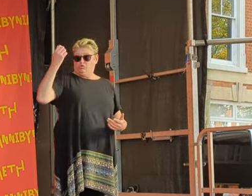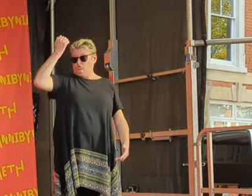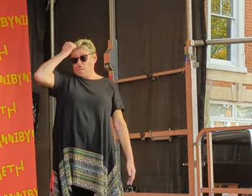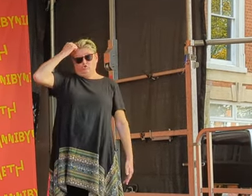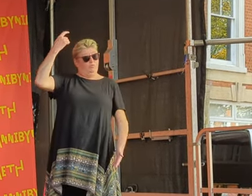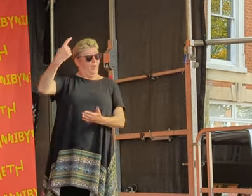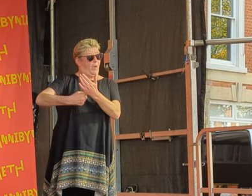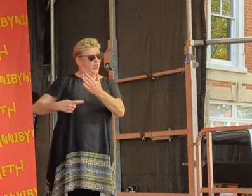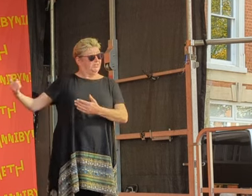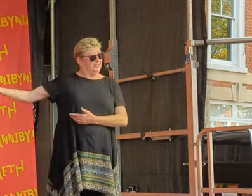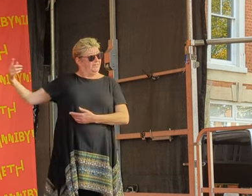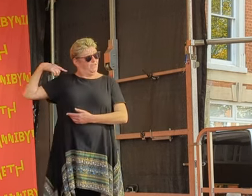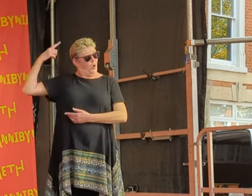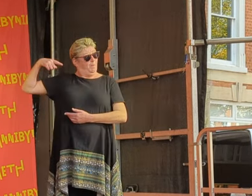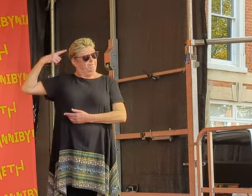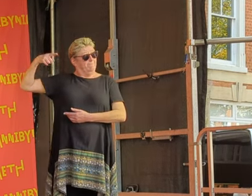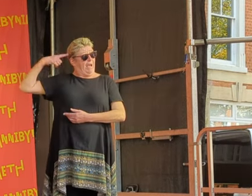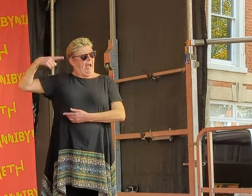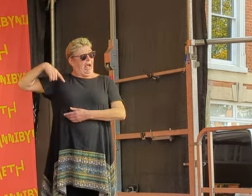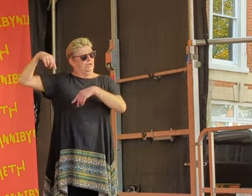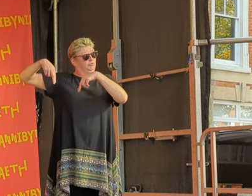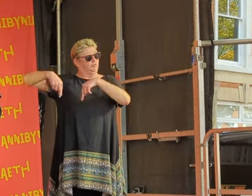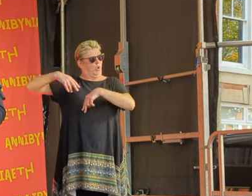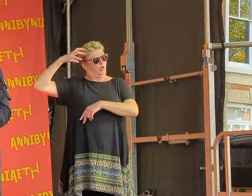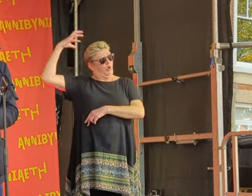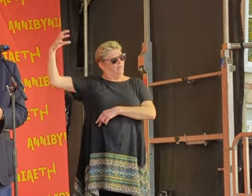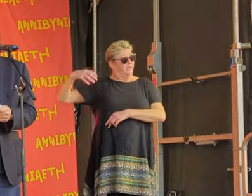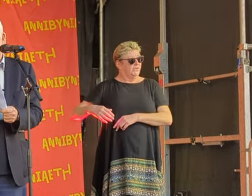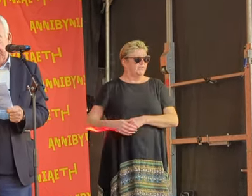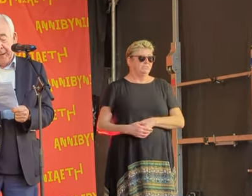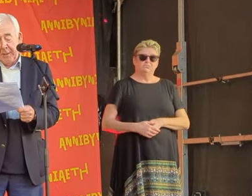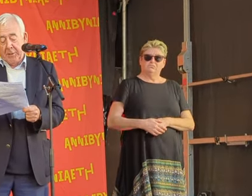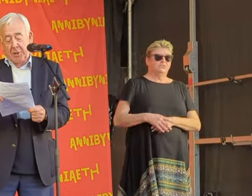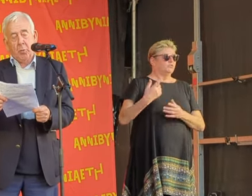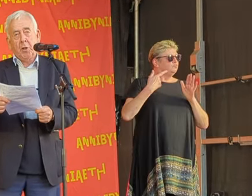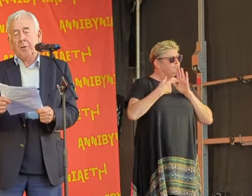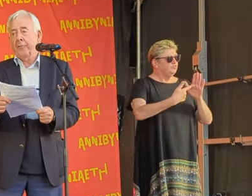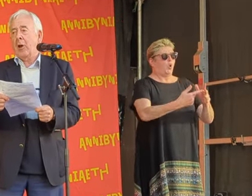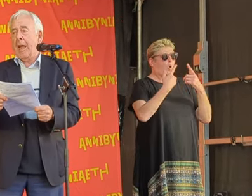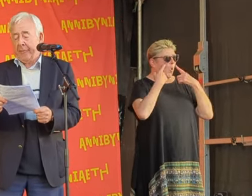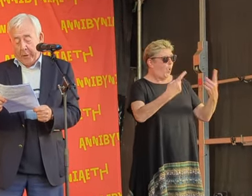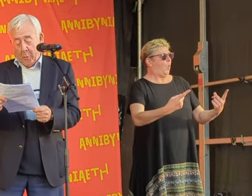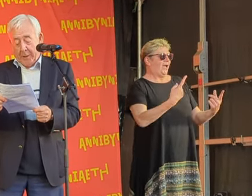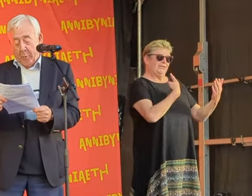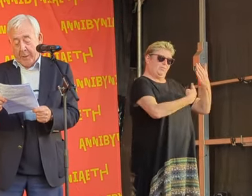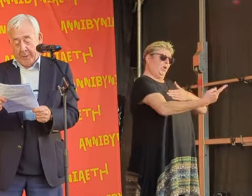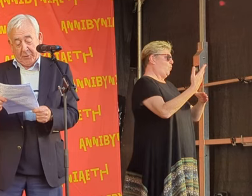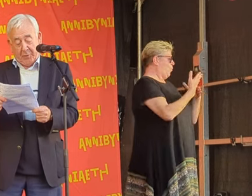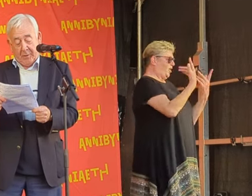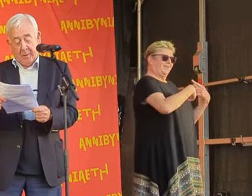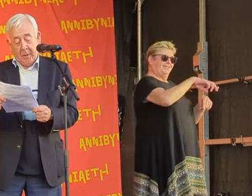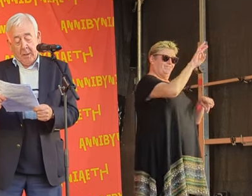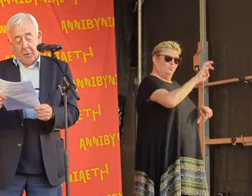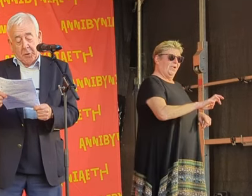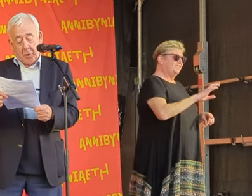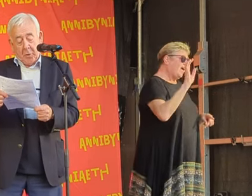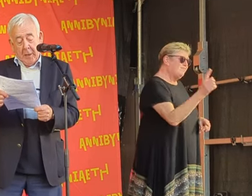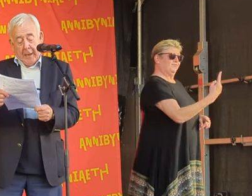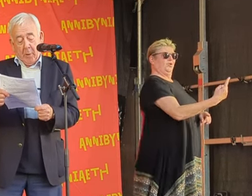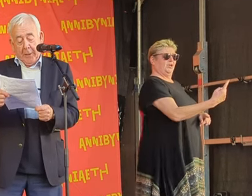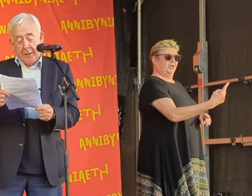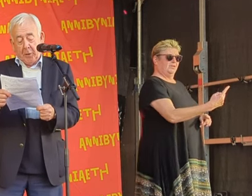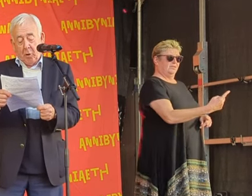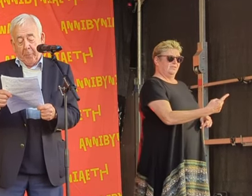policies emanating from a mad dog government, to show how independence can work for everyone in Wales, to